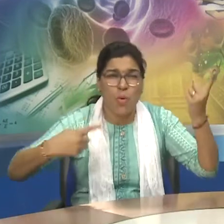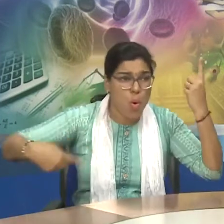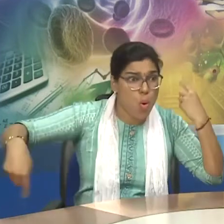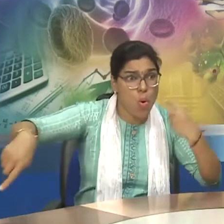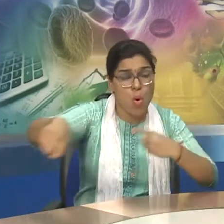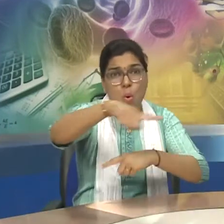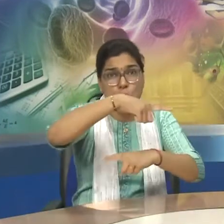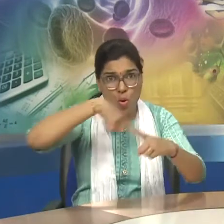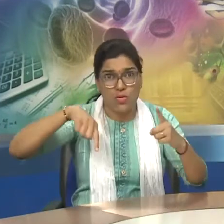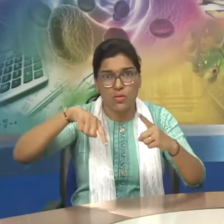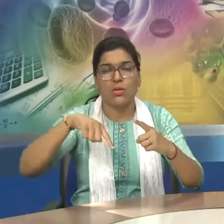idea